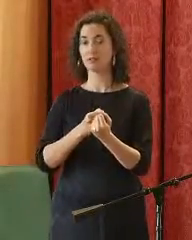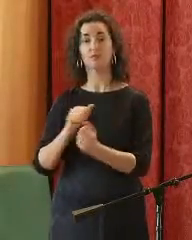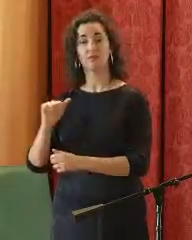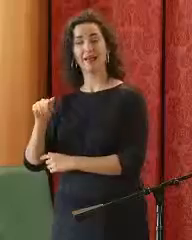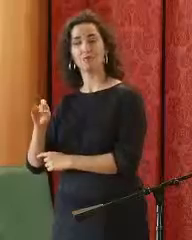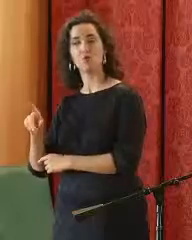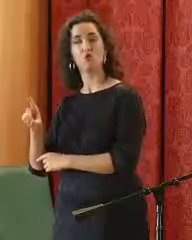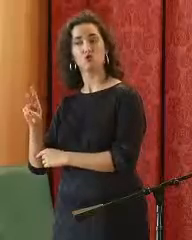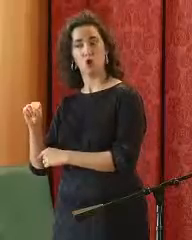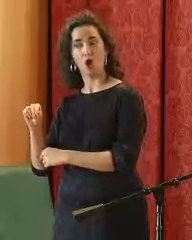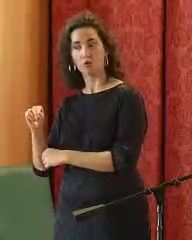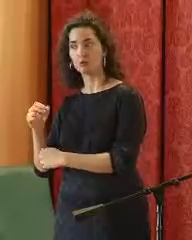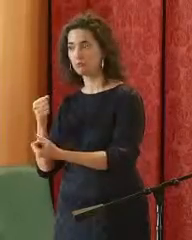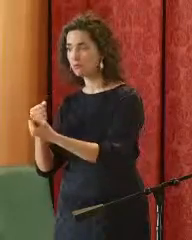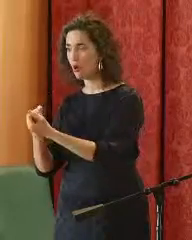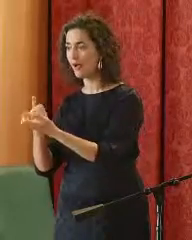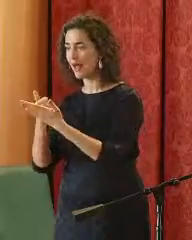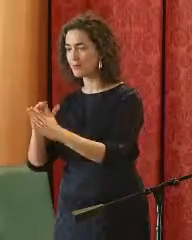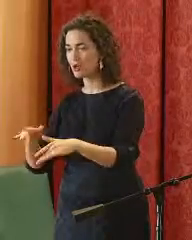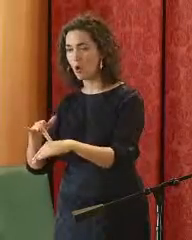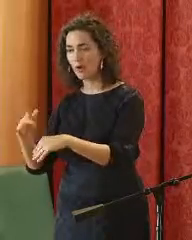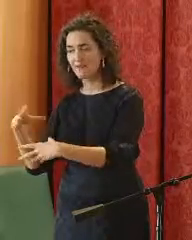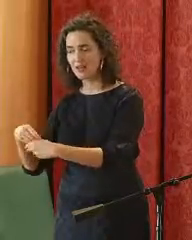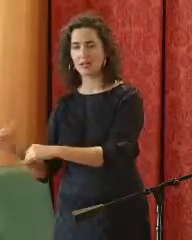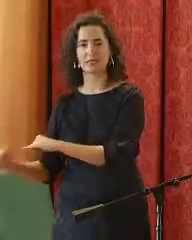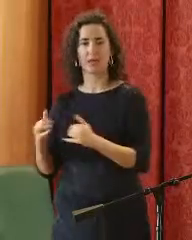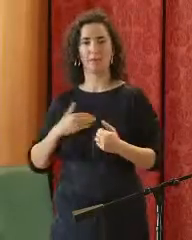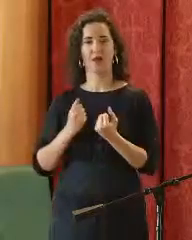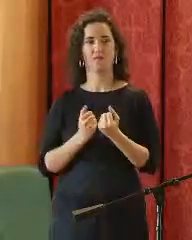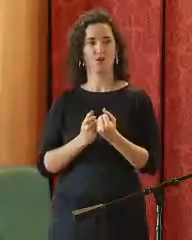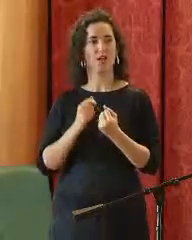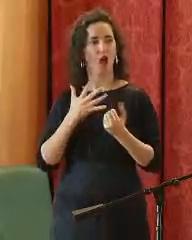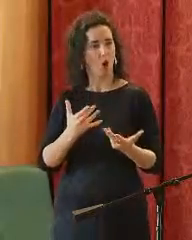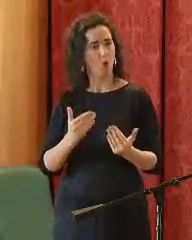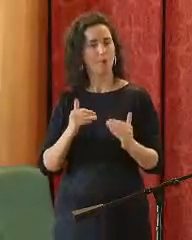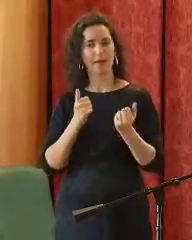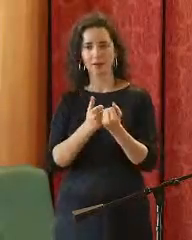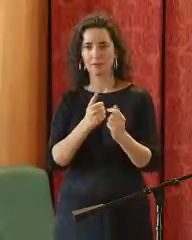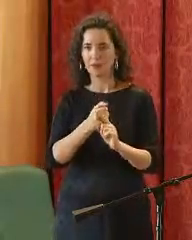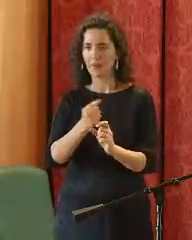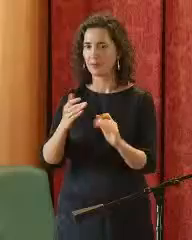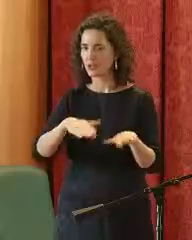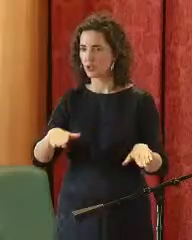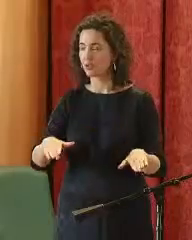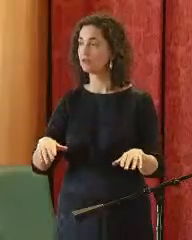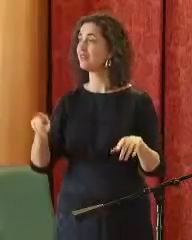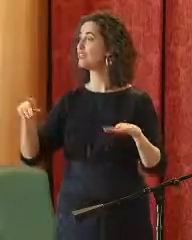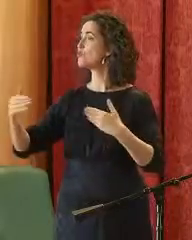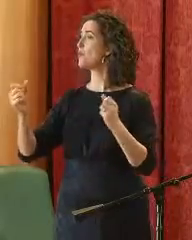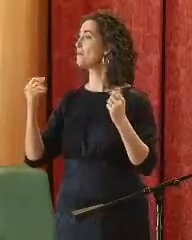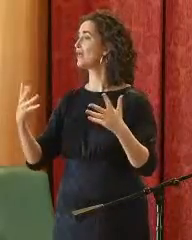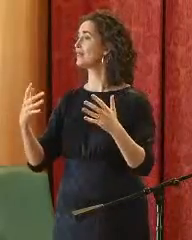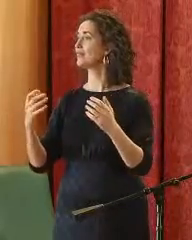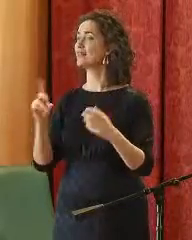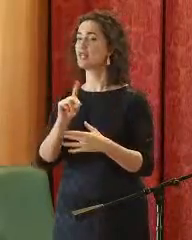on getting kids early intervention. I know there are many disability advocates in the room, and I want to thank you for your